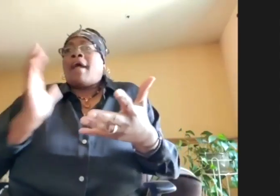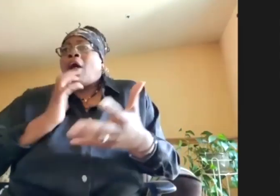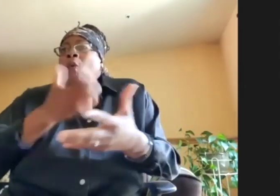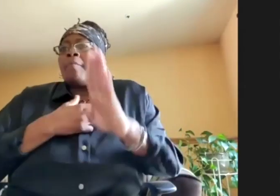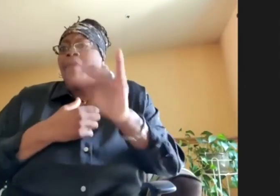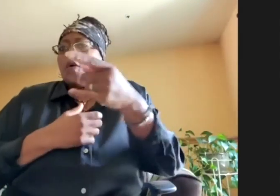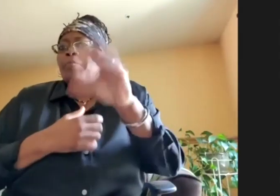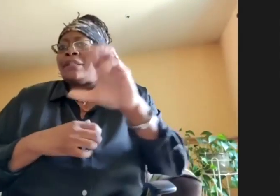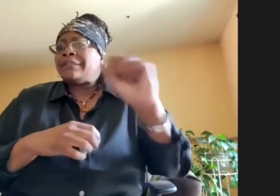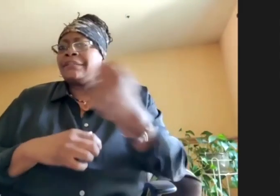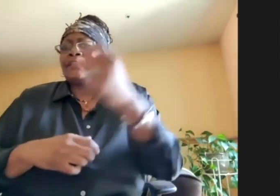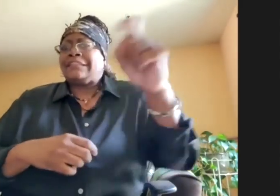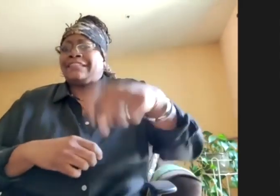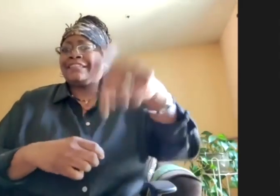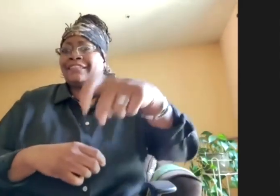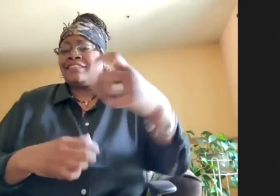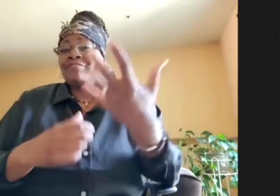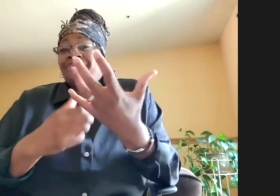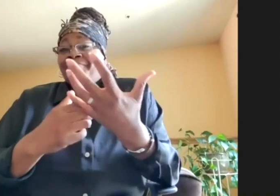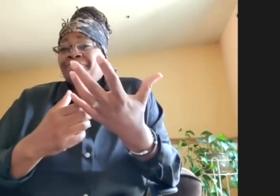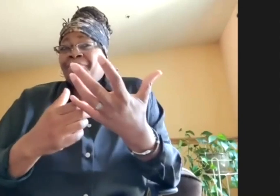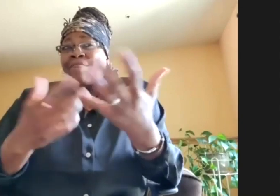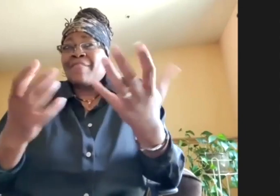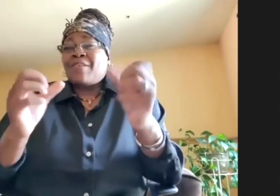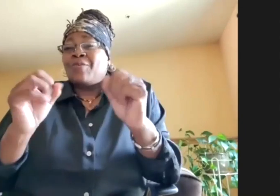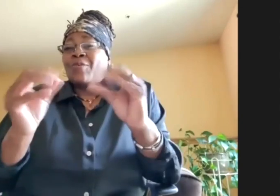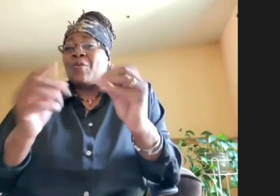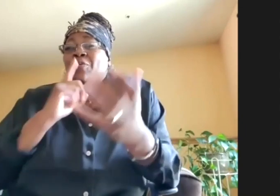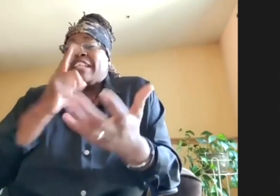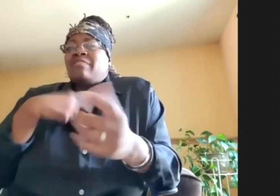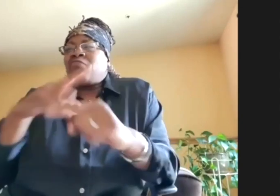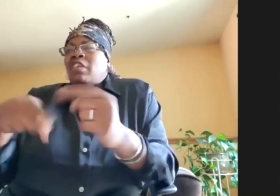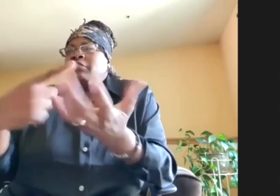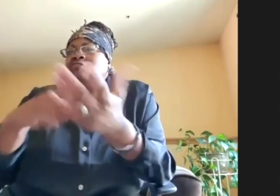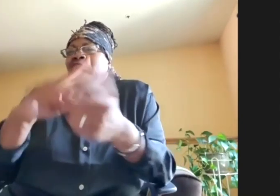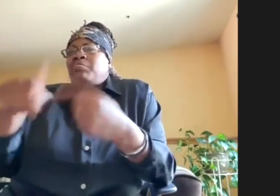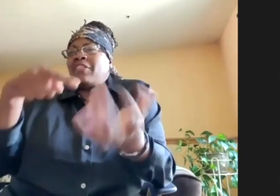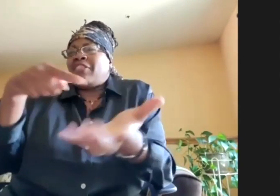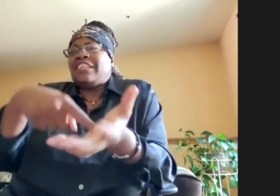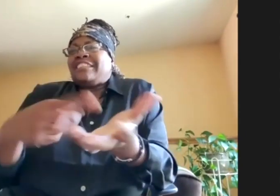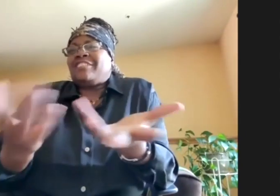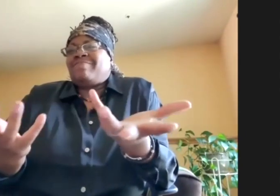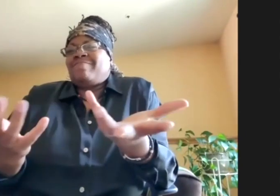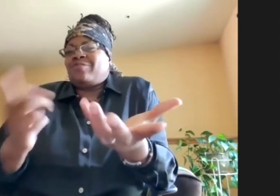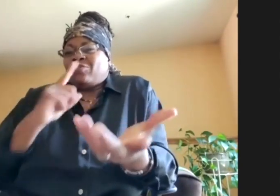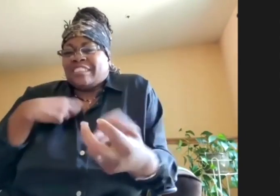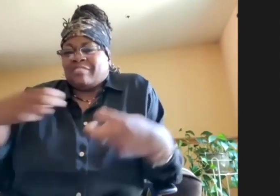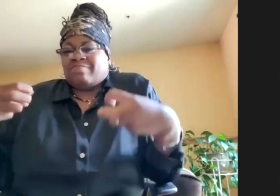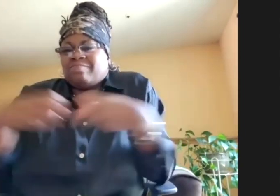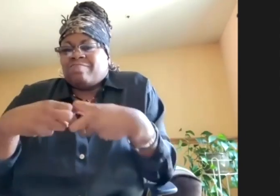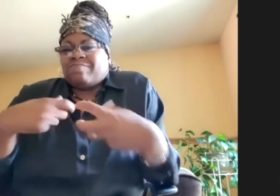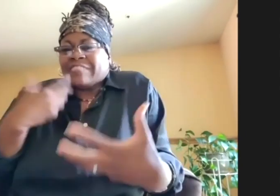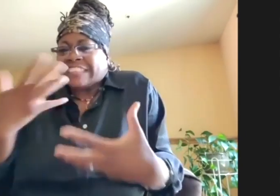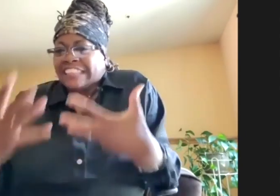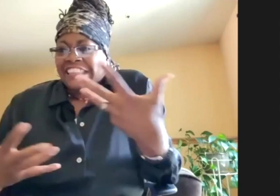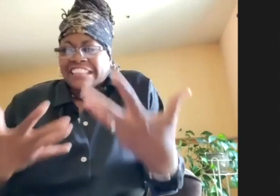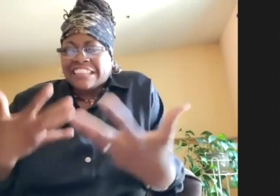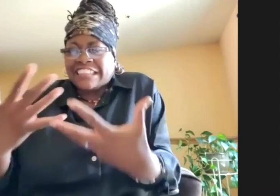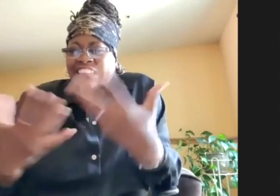able to meet the needs of our Black, Indigenous, and people of color students. And I'm